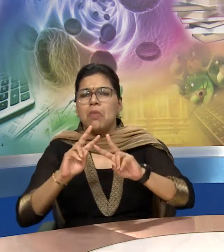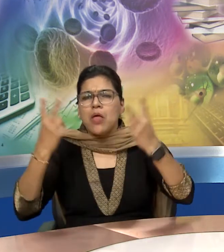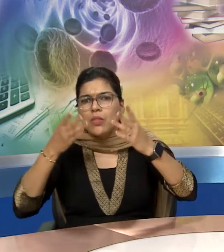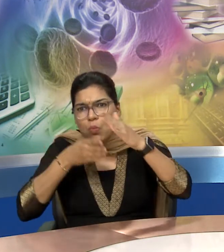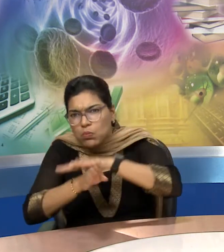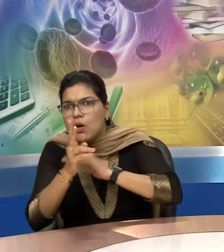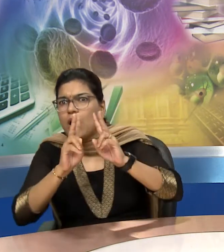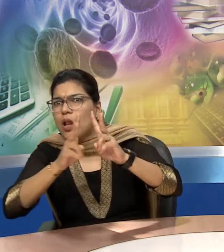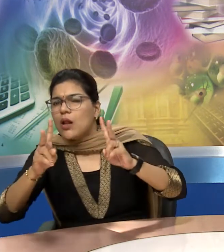used